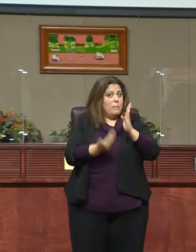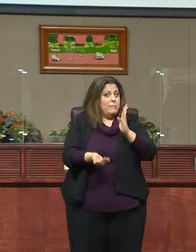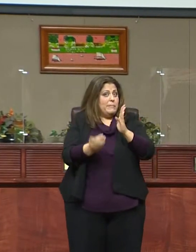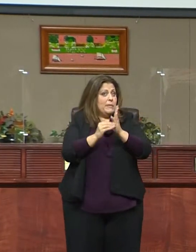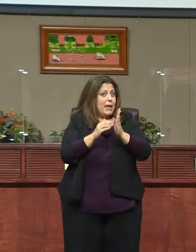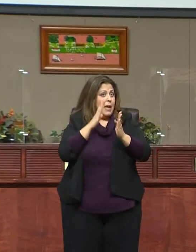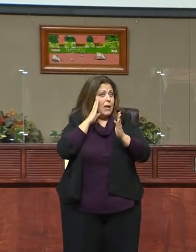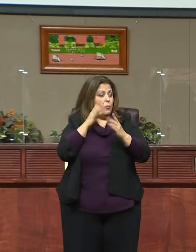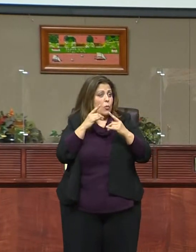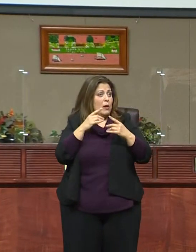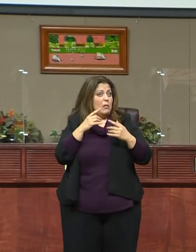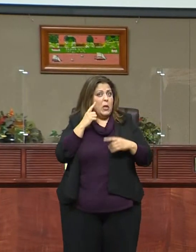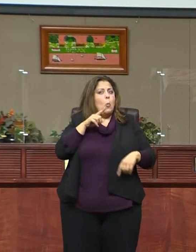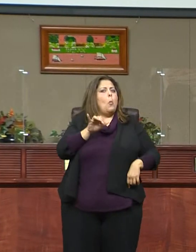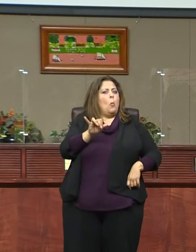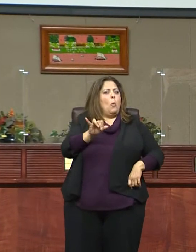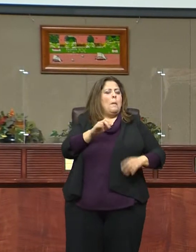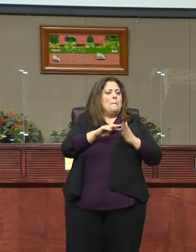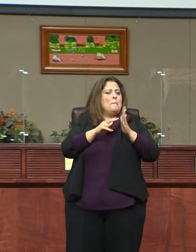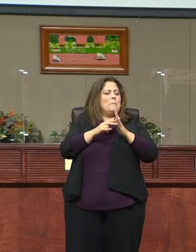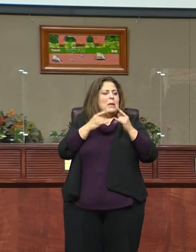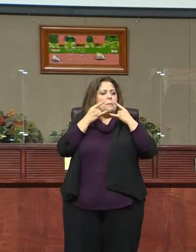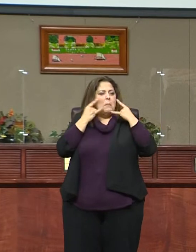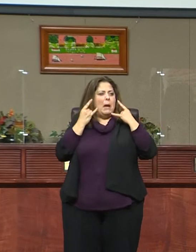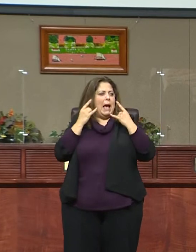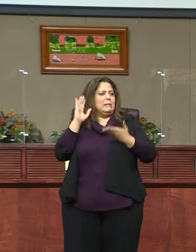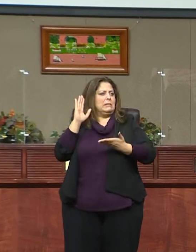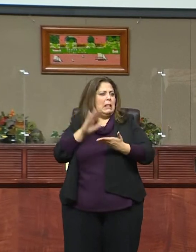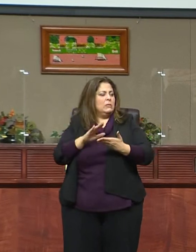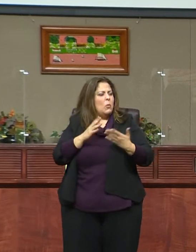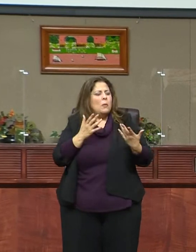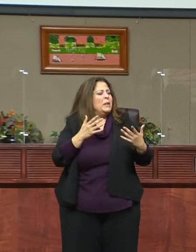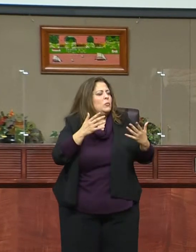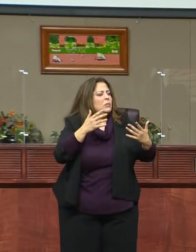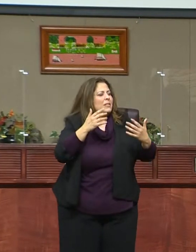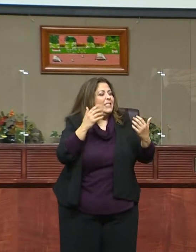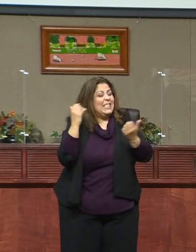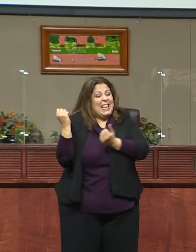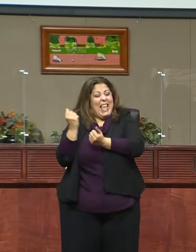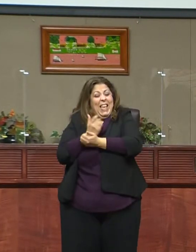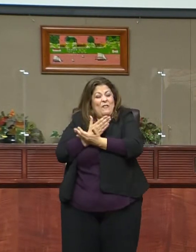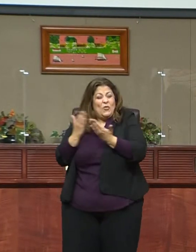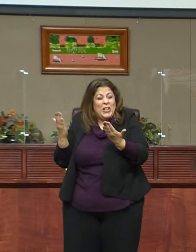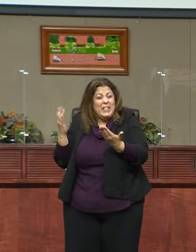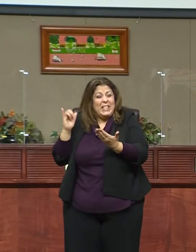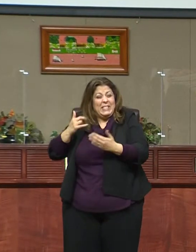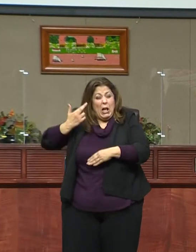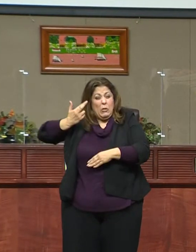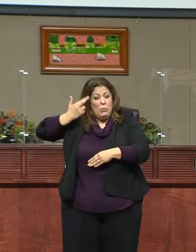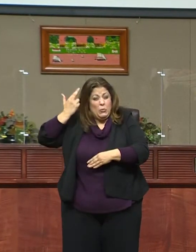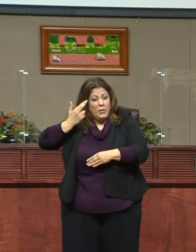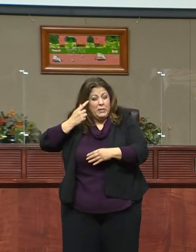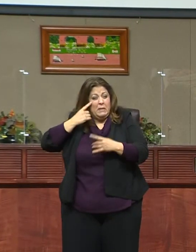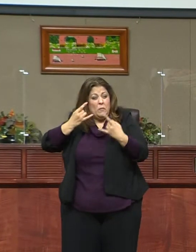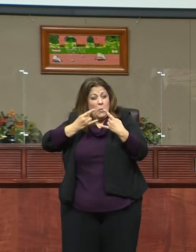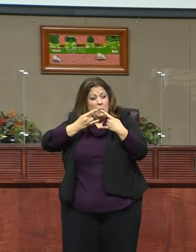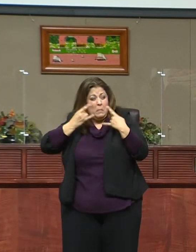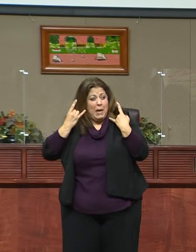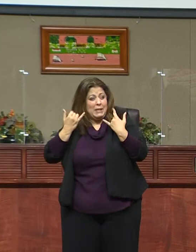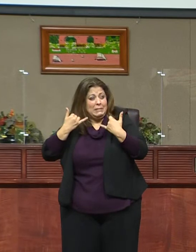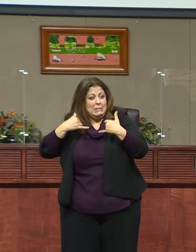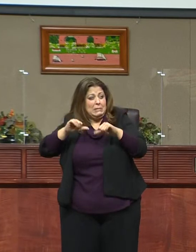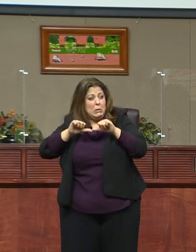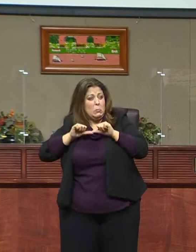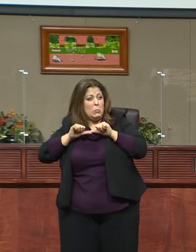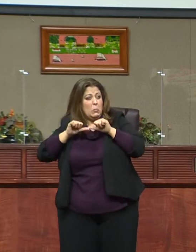or just some of the factors? Is this a combination of everything in terms of the positivity rate going up, or if,